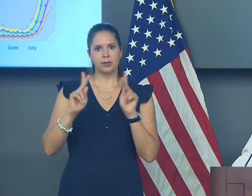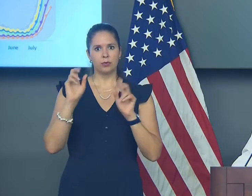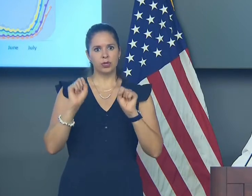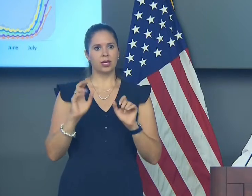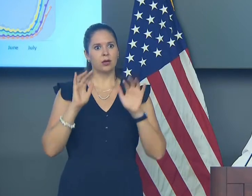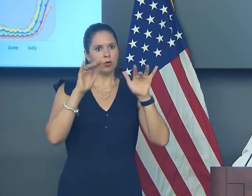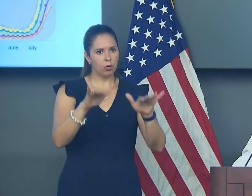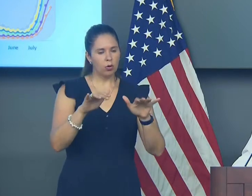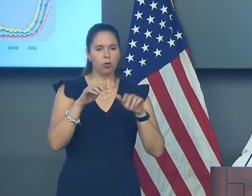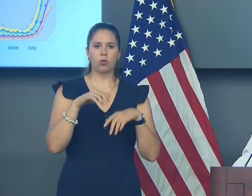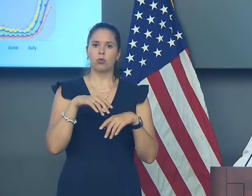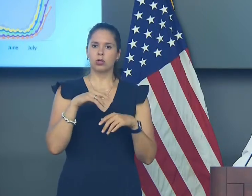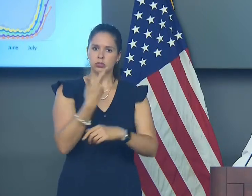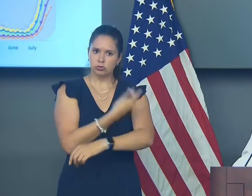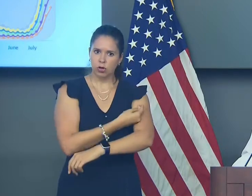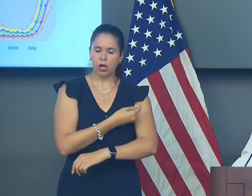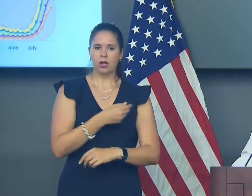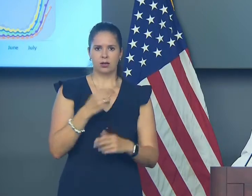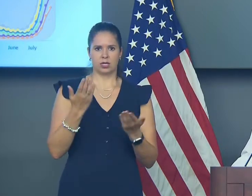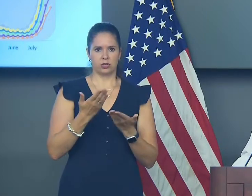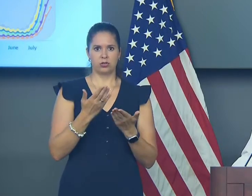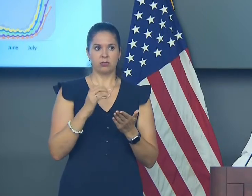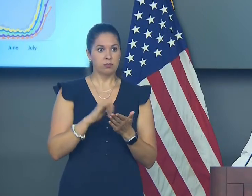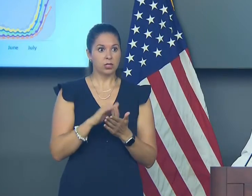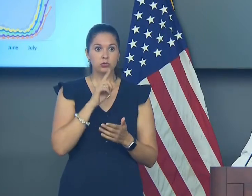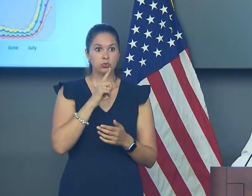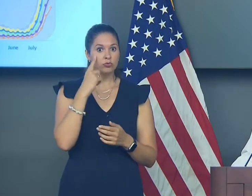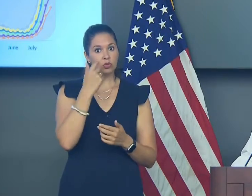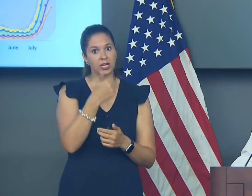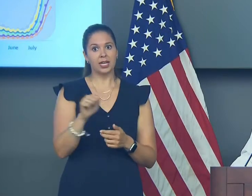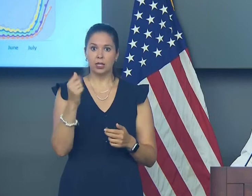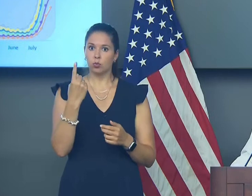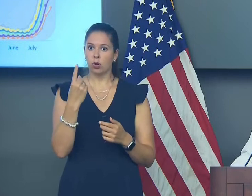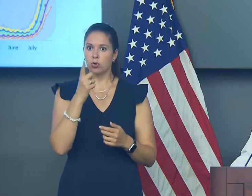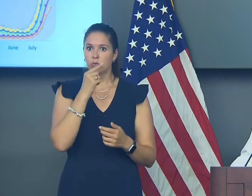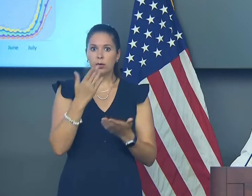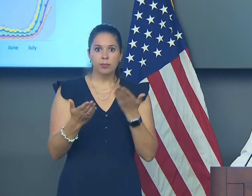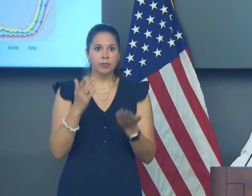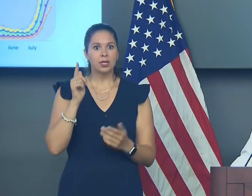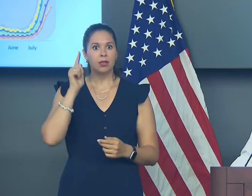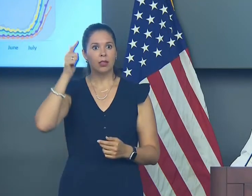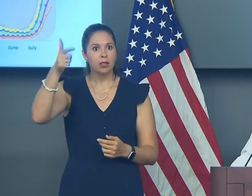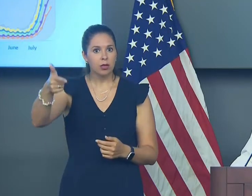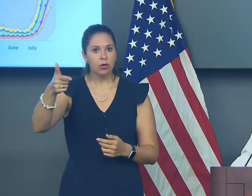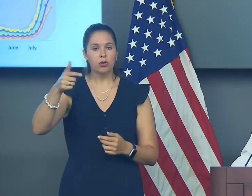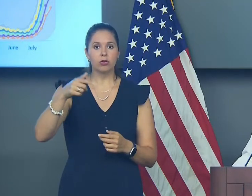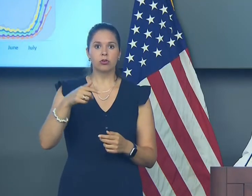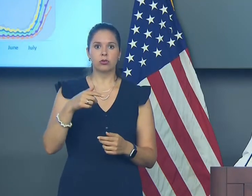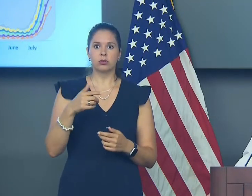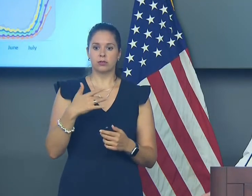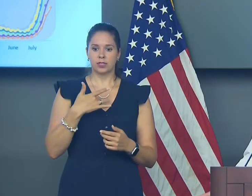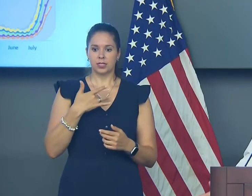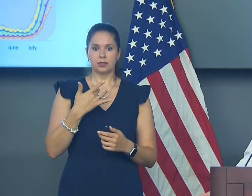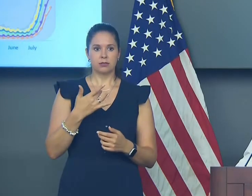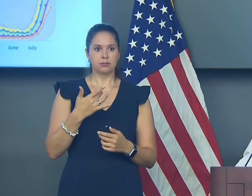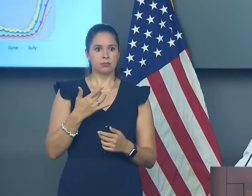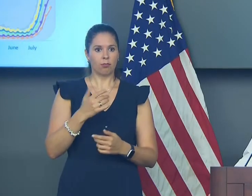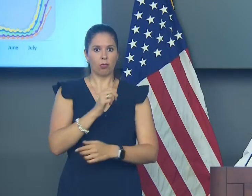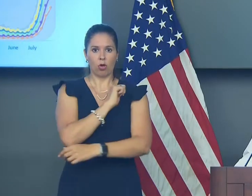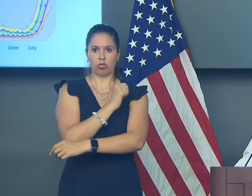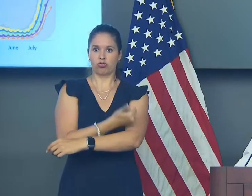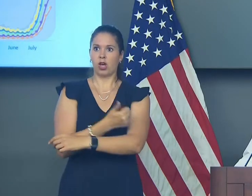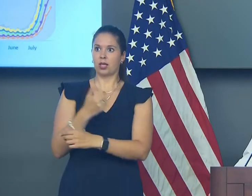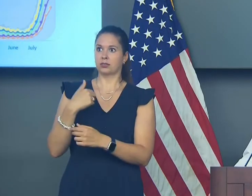shot here. And that will be the case for anyone else who might later be authorized a booster